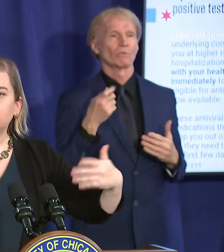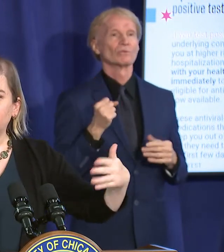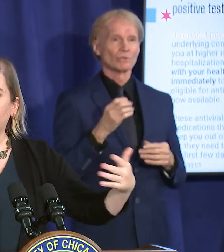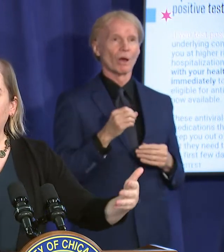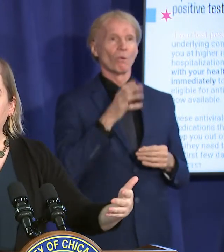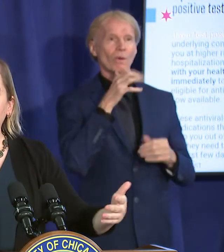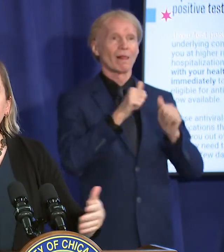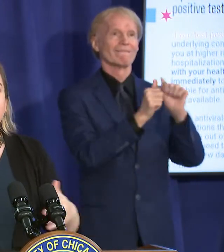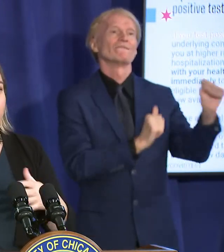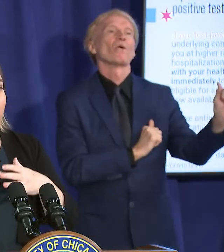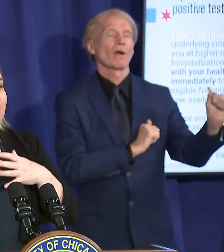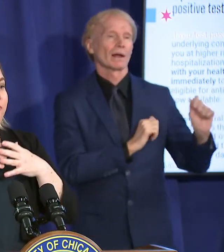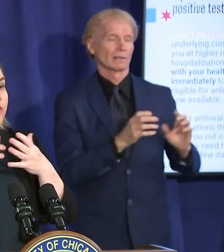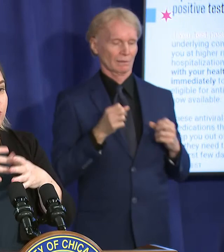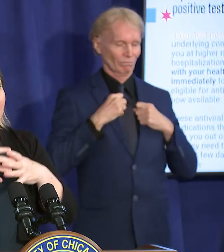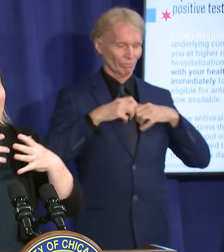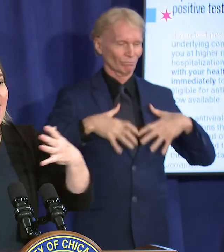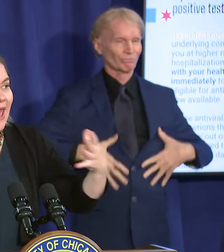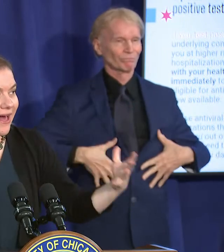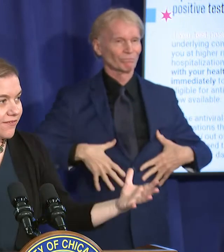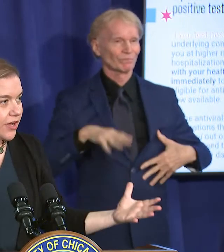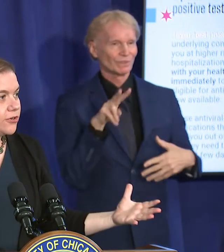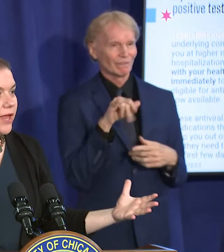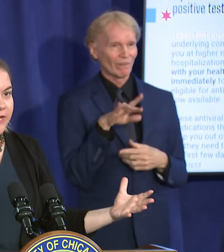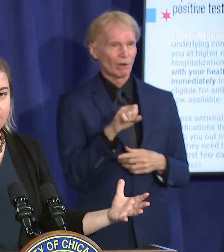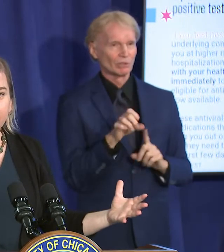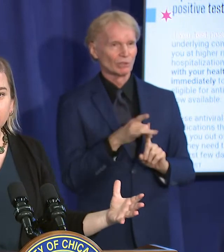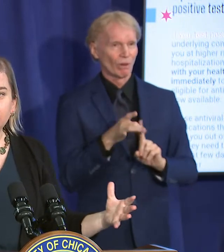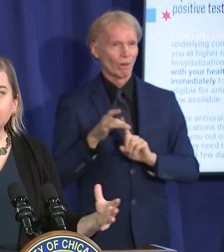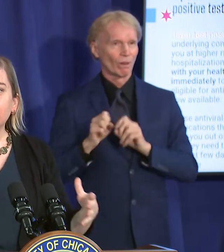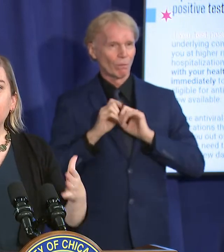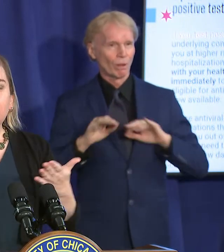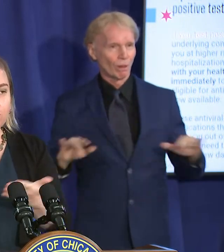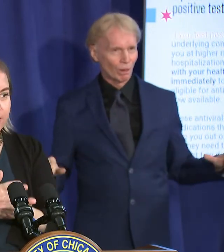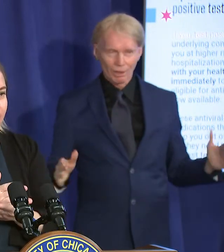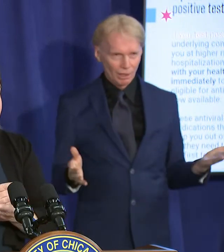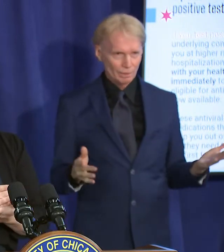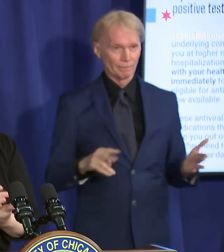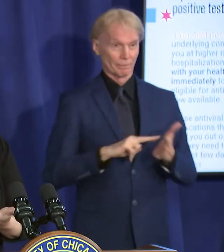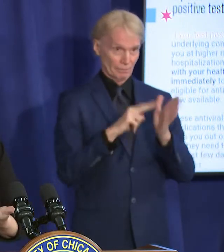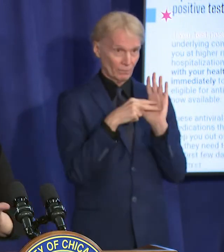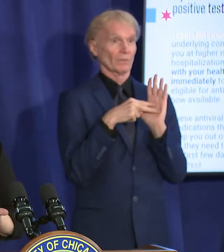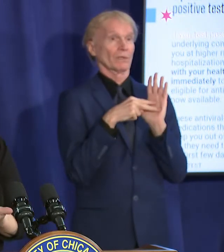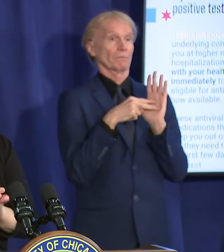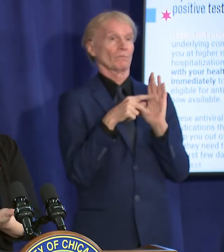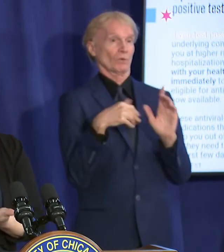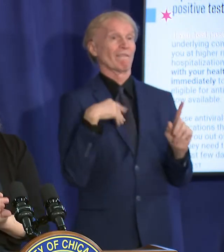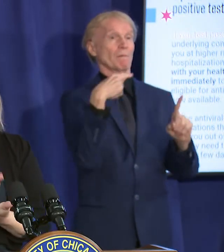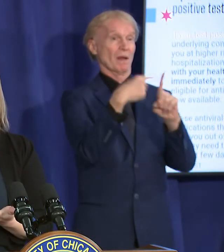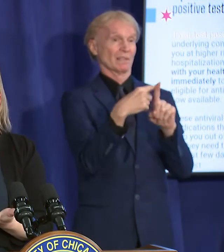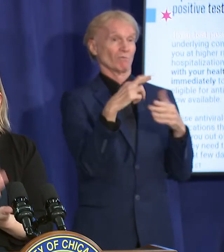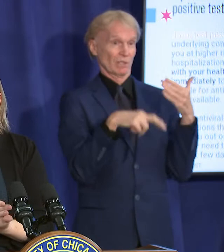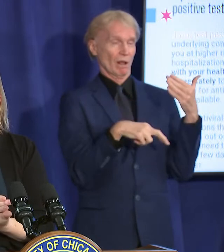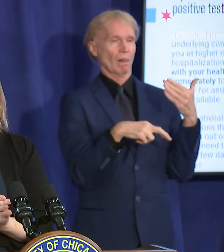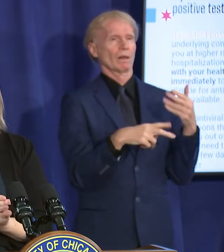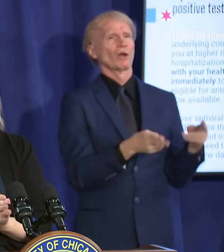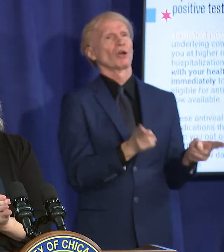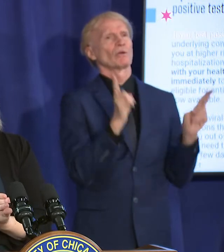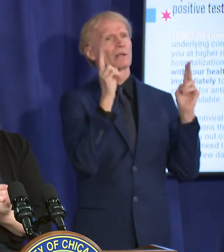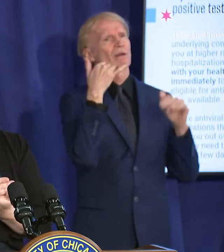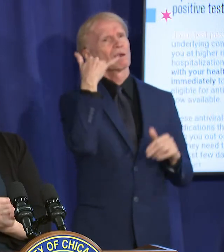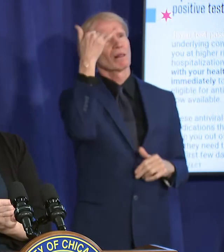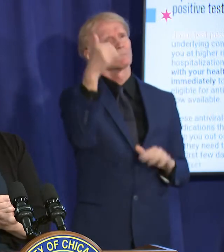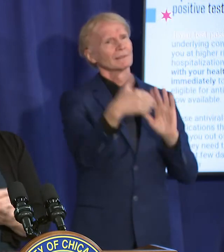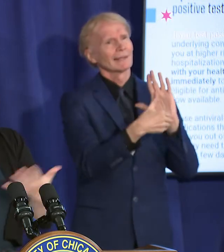so much in your body. So if you have underlying conditions, you get a positive test, reach out to your doctor that same